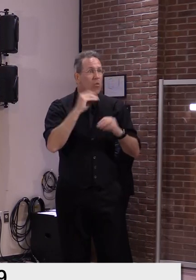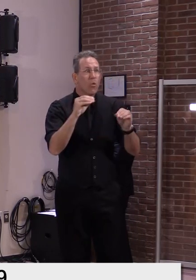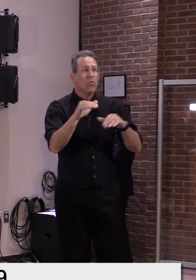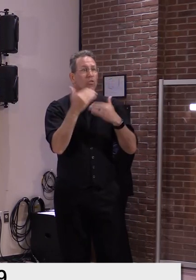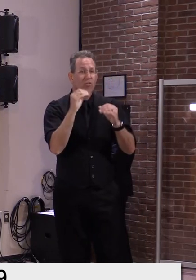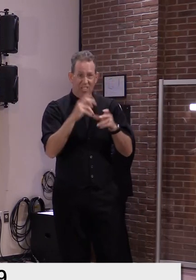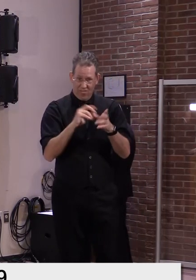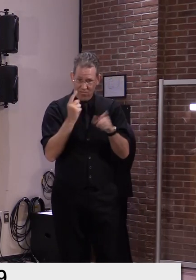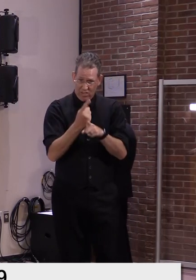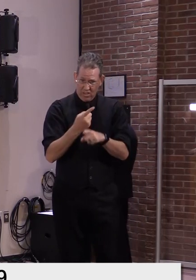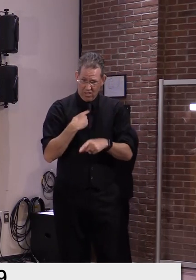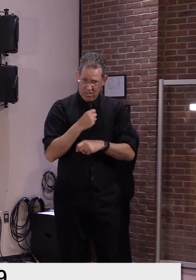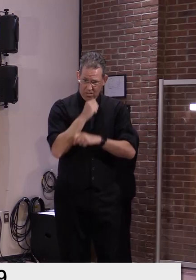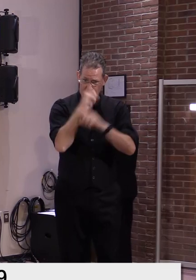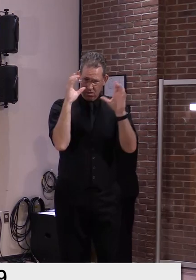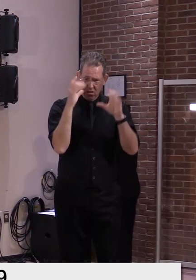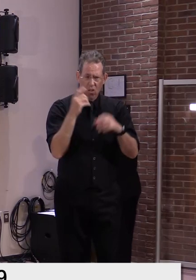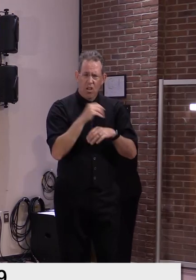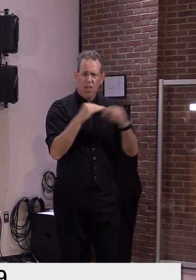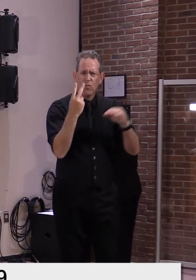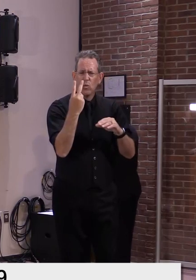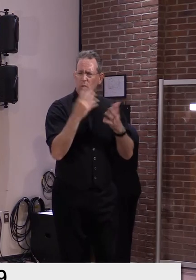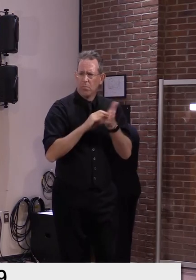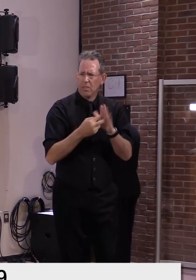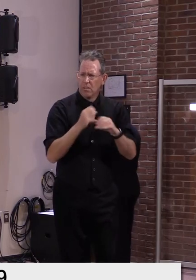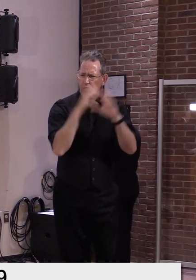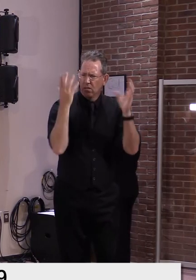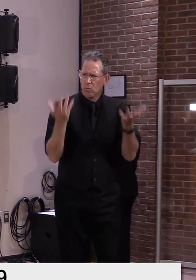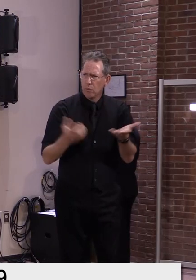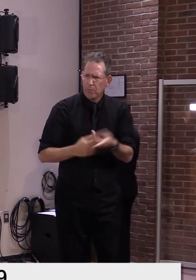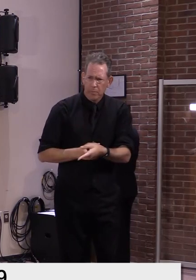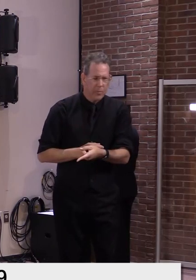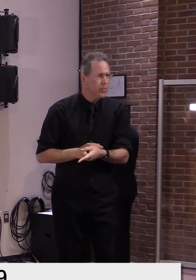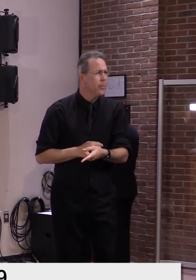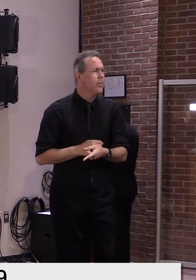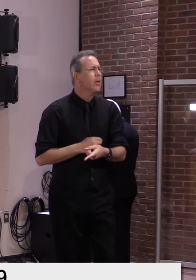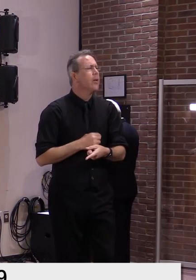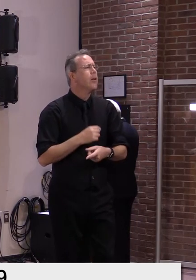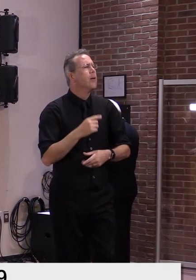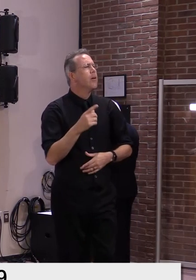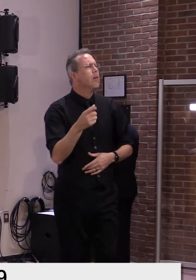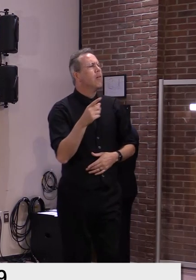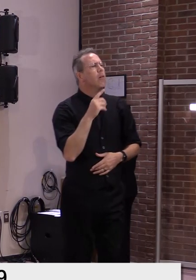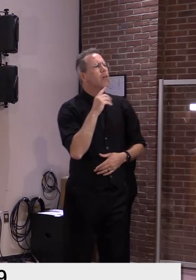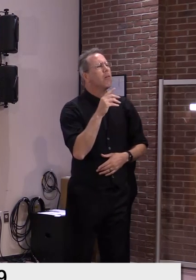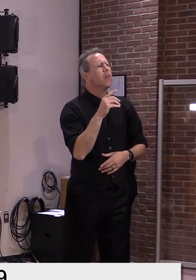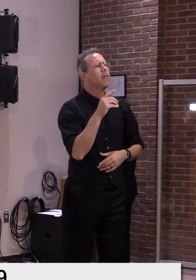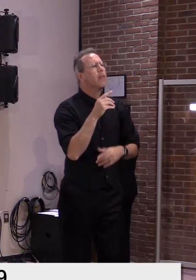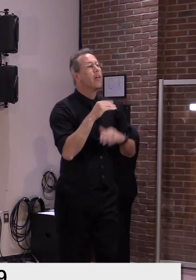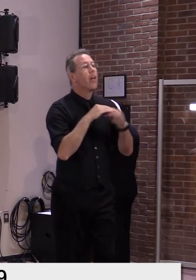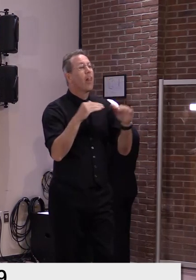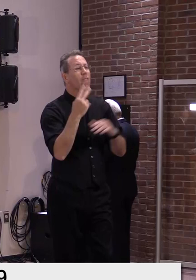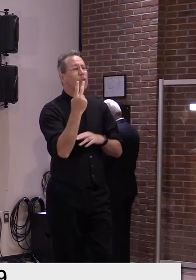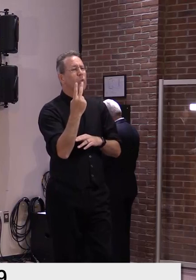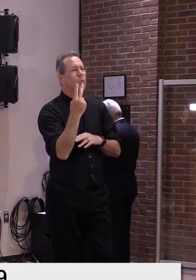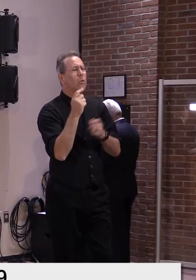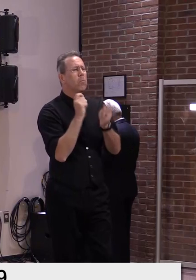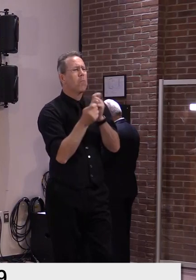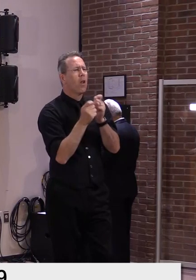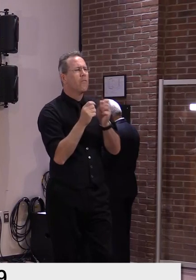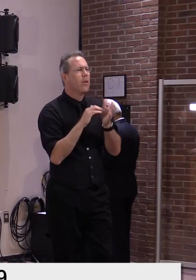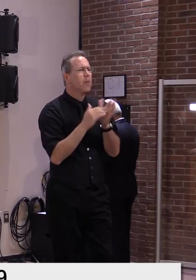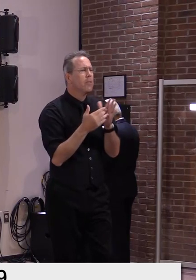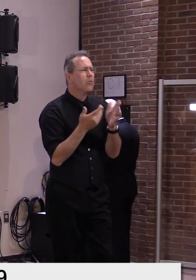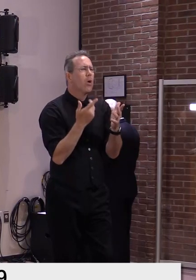Essentially following our universal guidance primarily. There is a COVID manual that was developed early on, the first